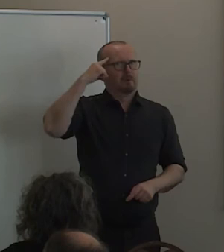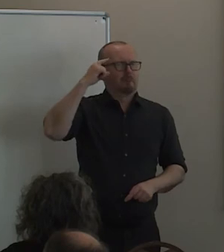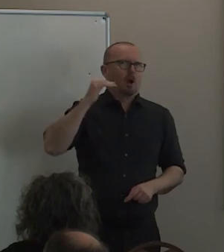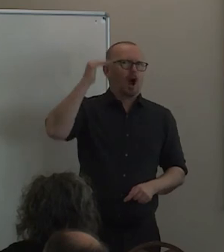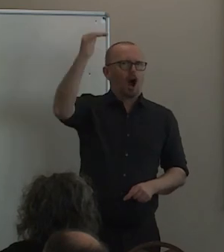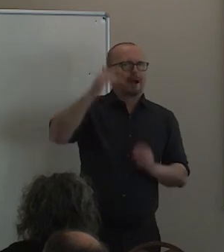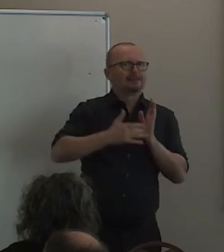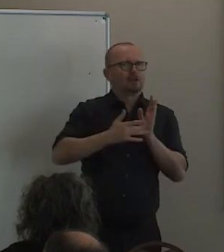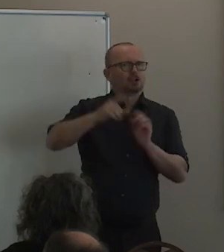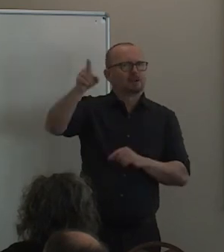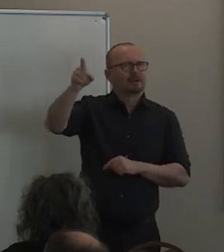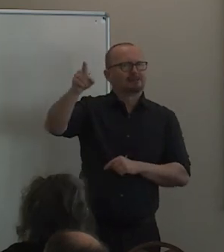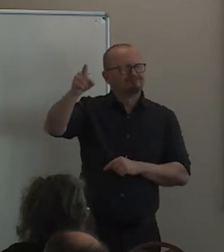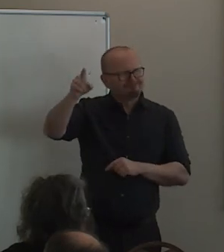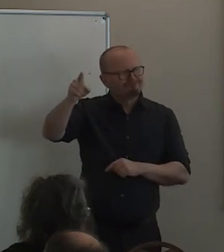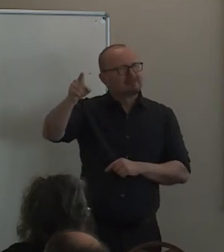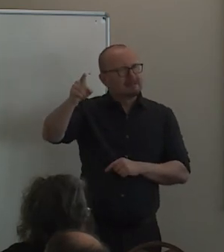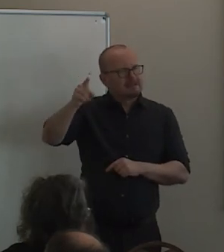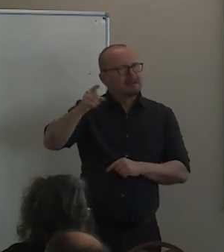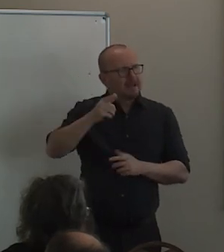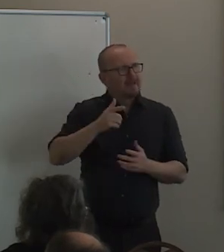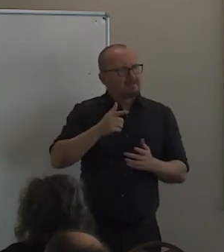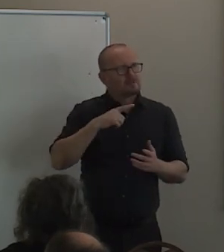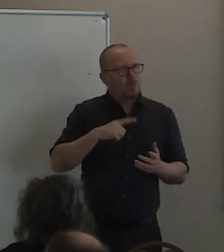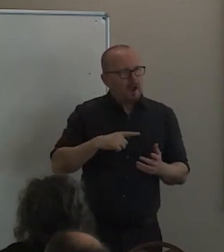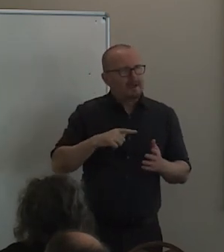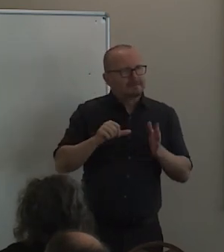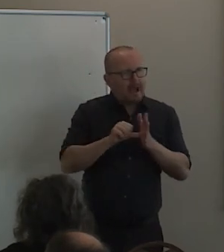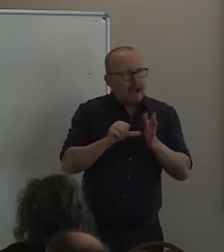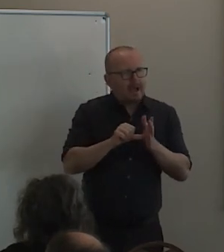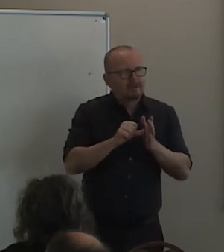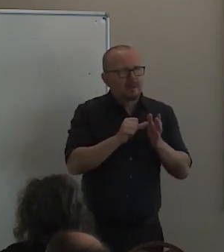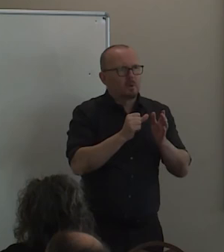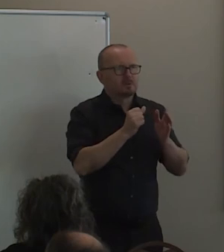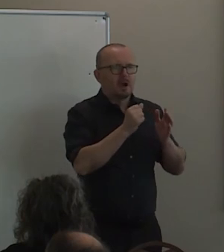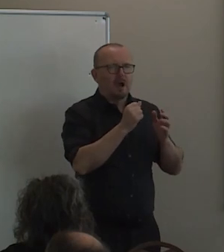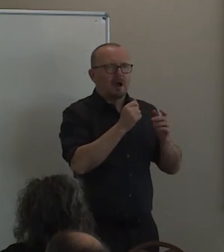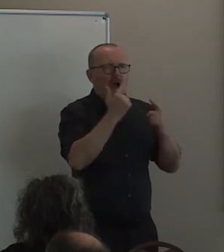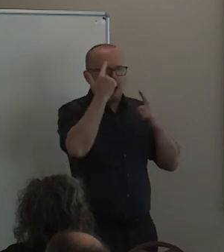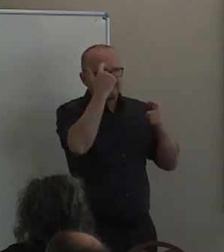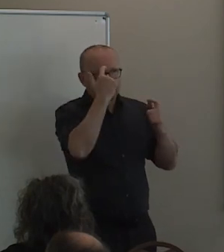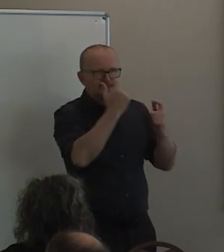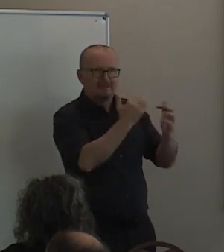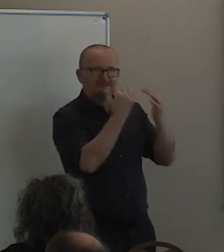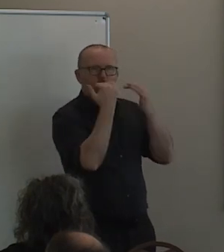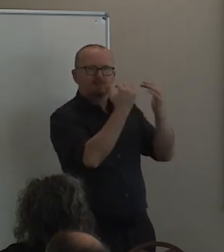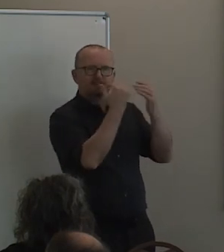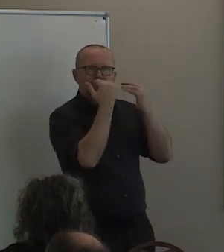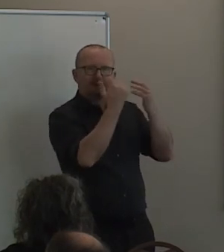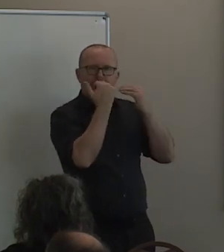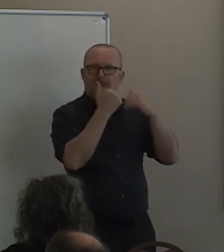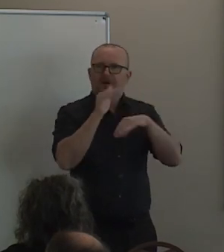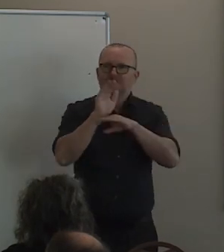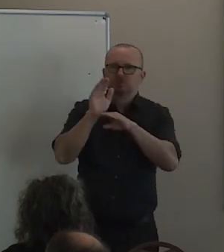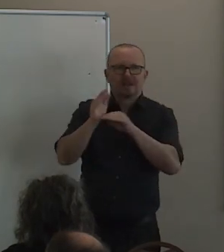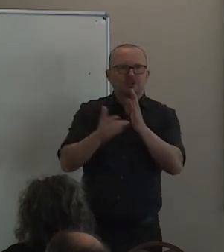in a sense just how hard it can be to get away from these really pervasive ideas and beliefs about what technology should do.